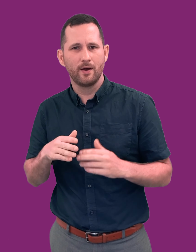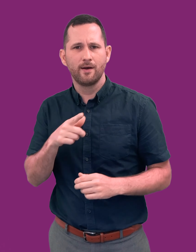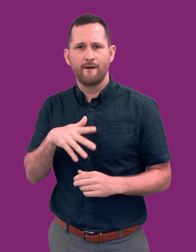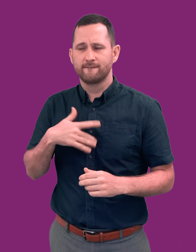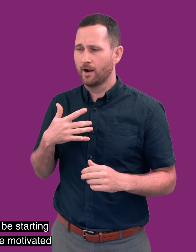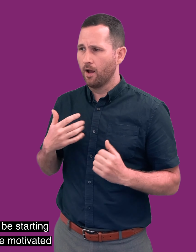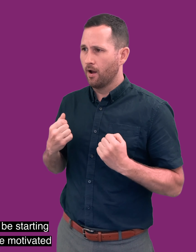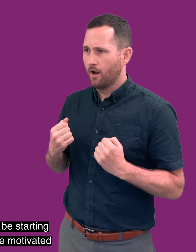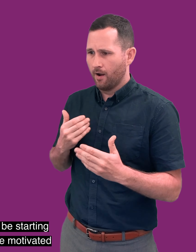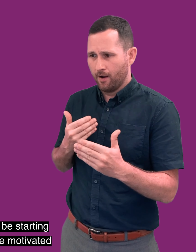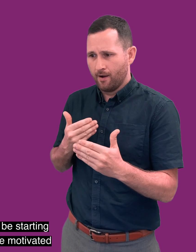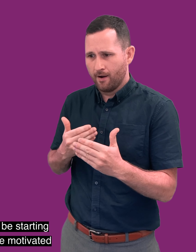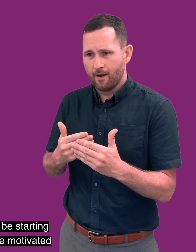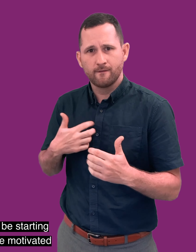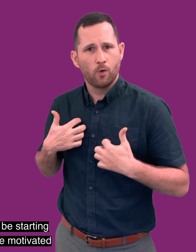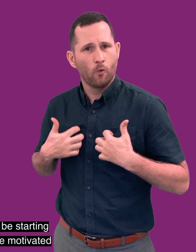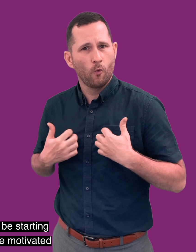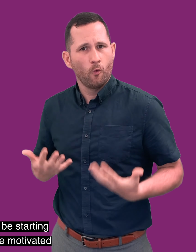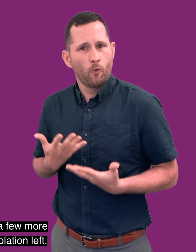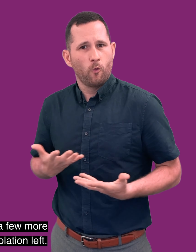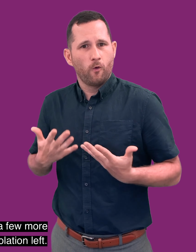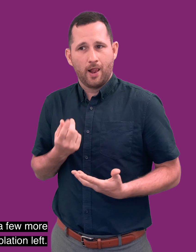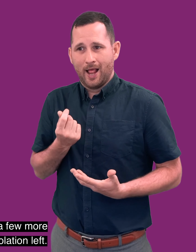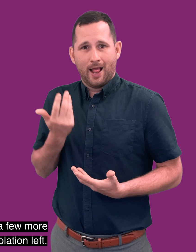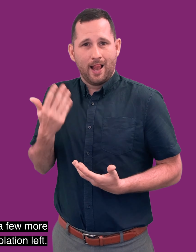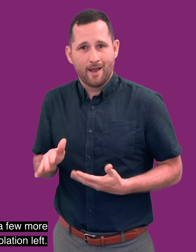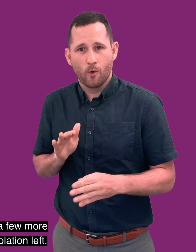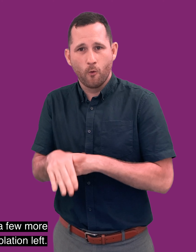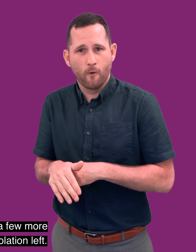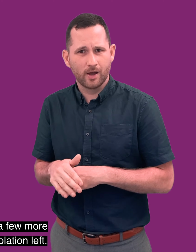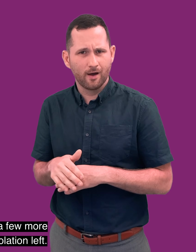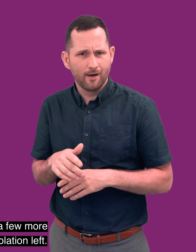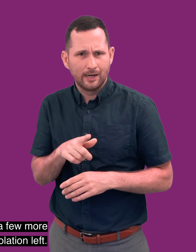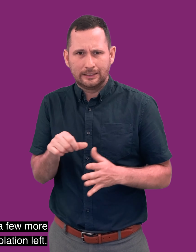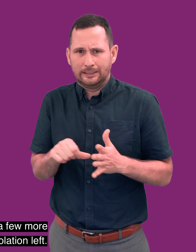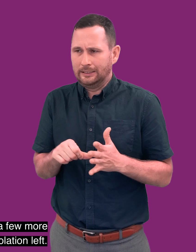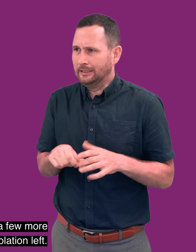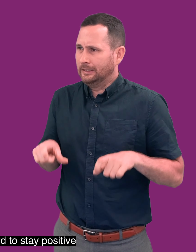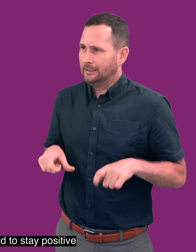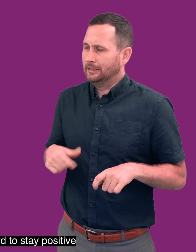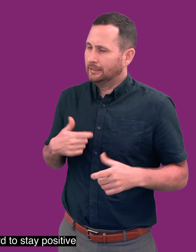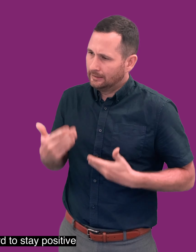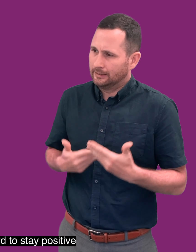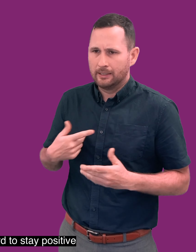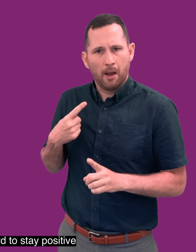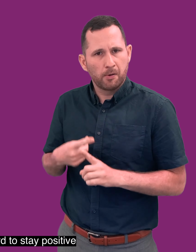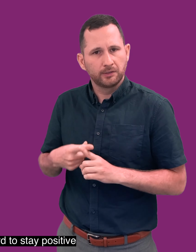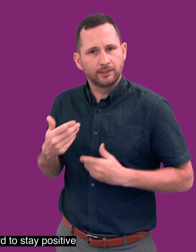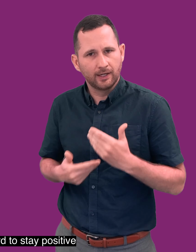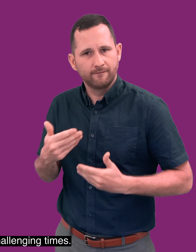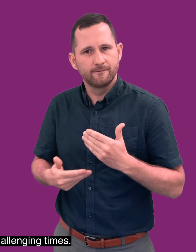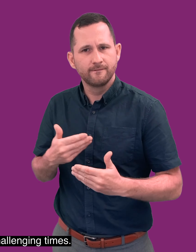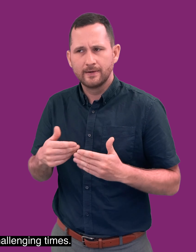You might be starting to feel more motivated with only a few more days of isolation left, but it can be hard to stay positive during